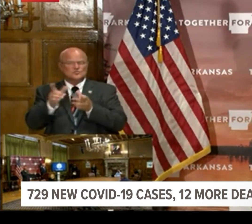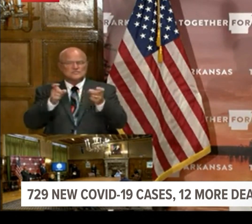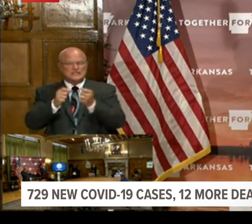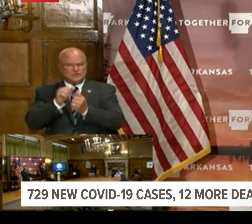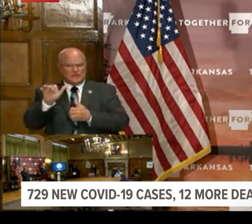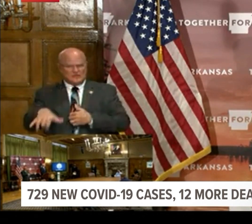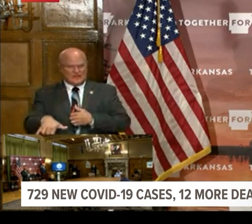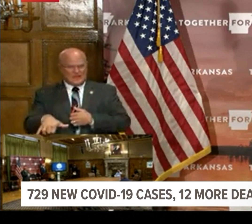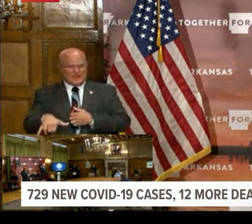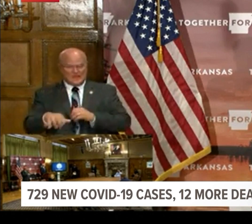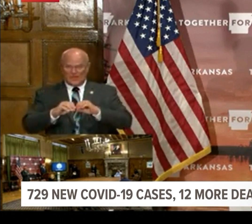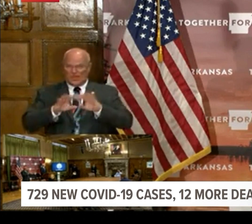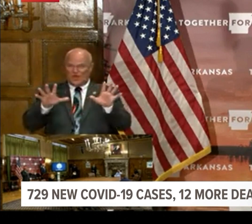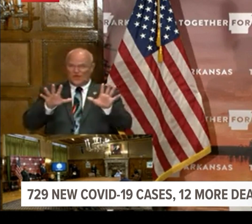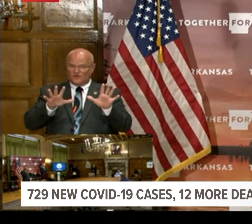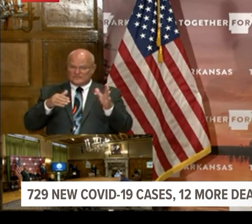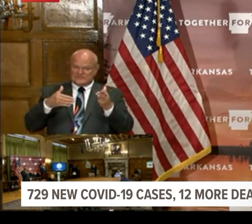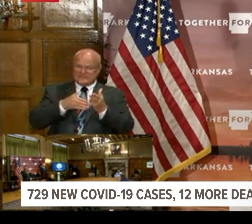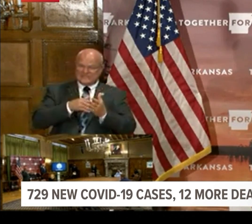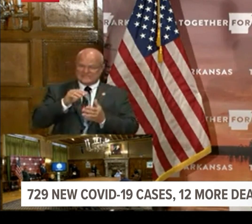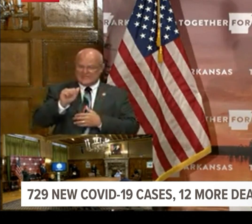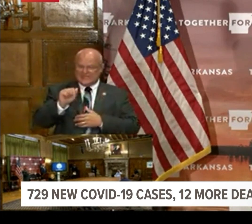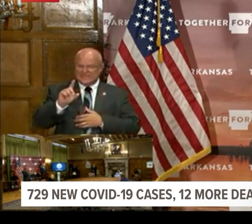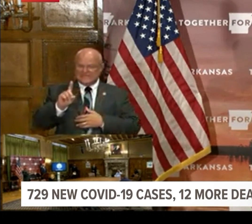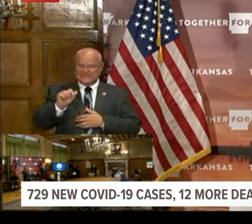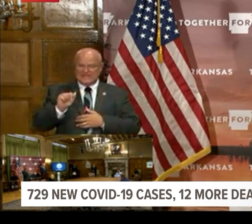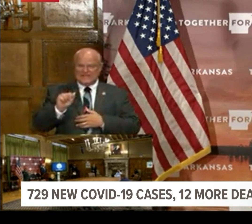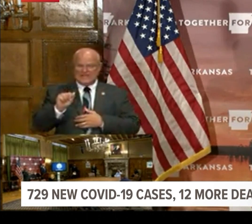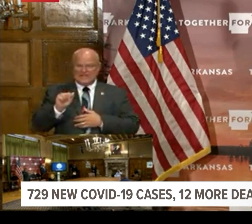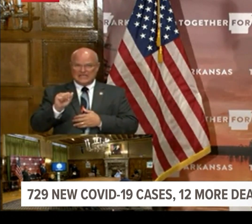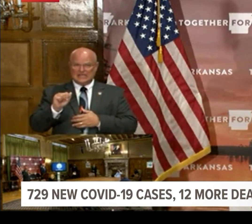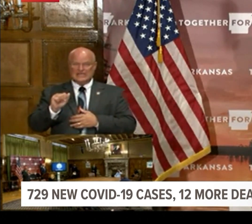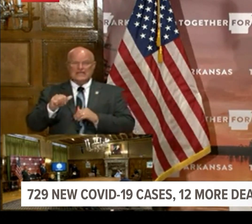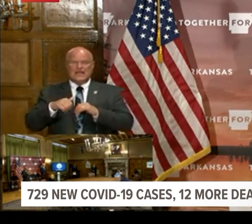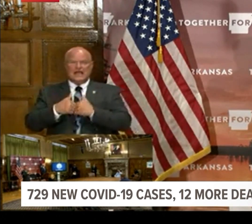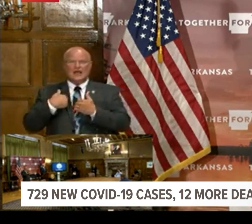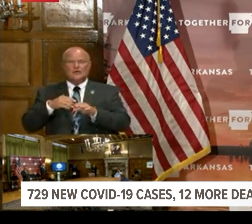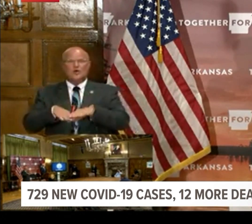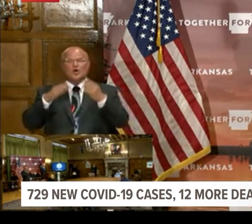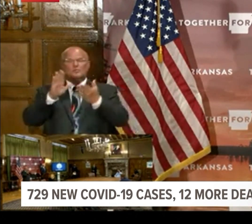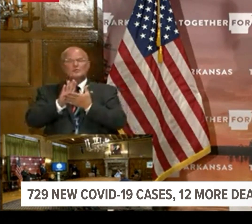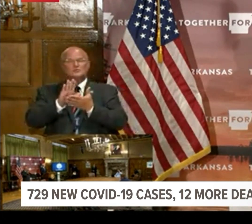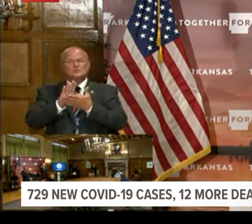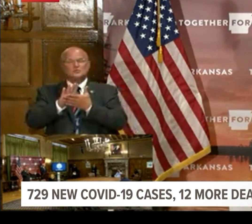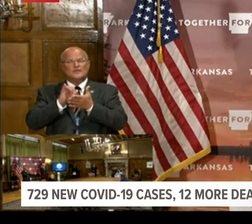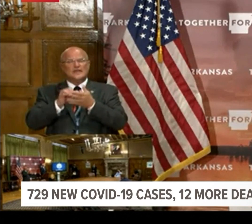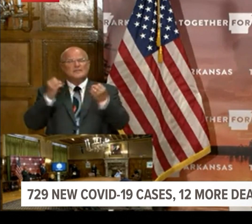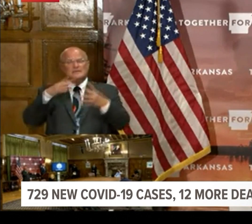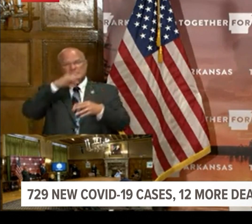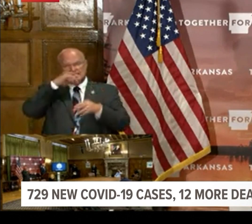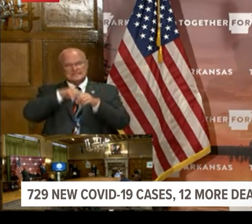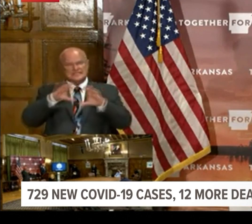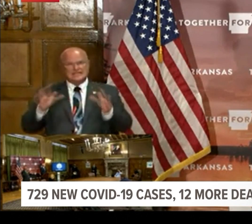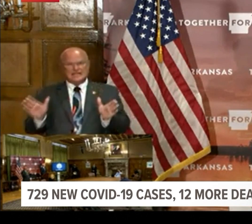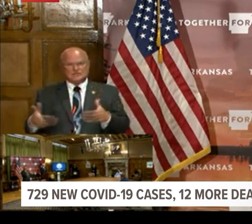that? That obviously goes against ADH, so how are we opening schools with that many kids in